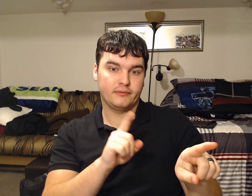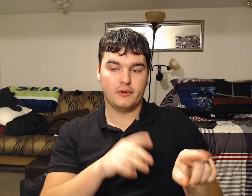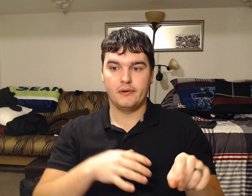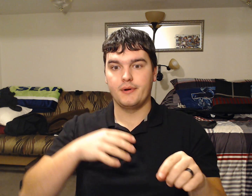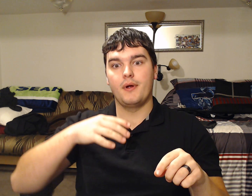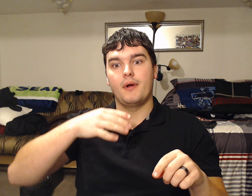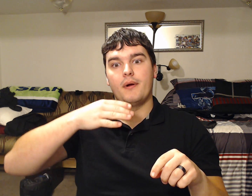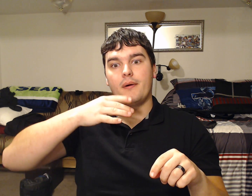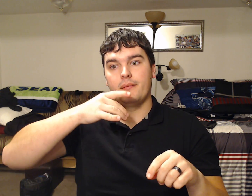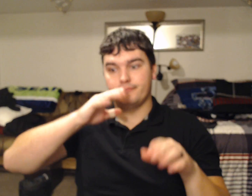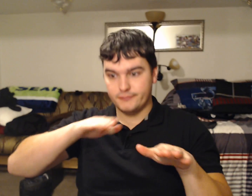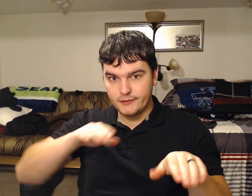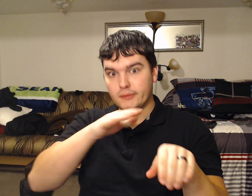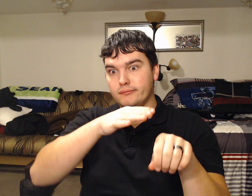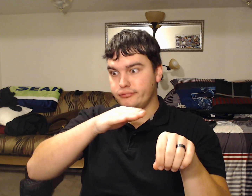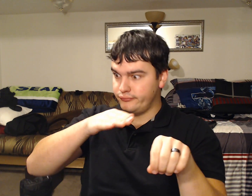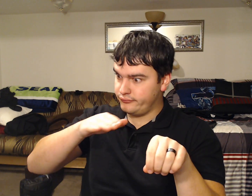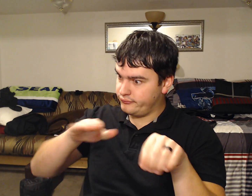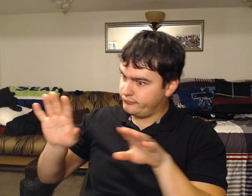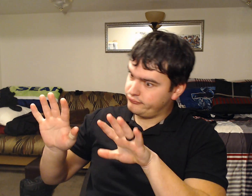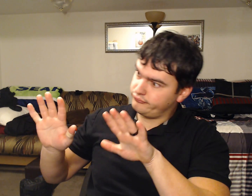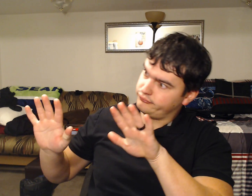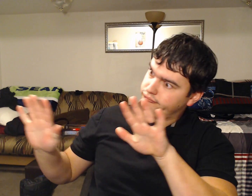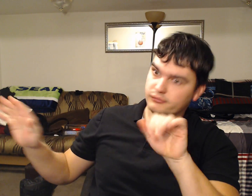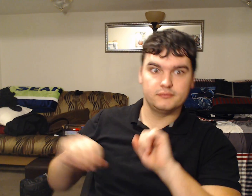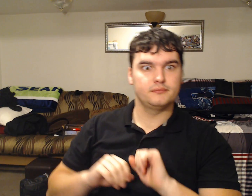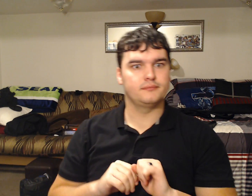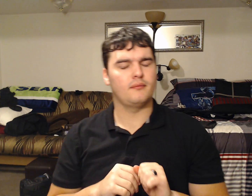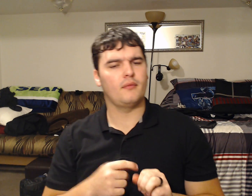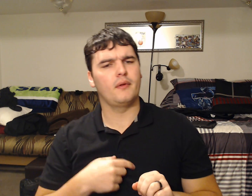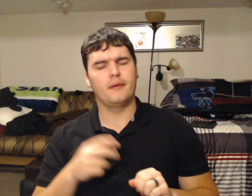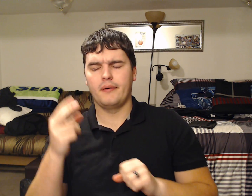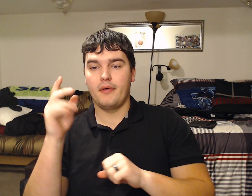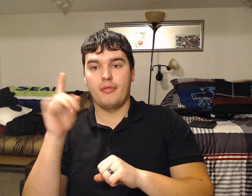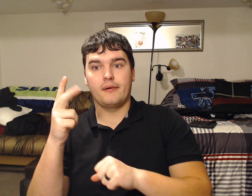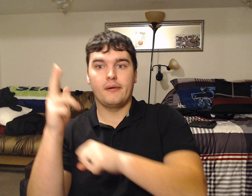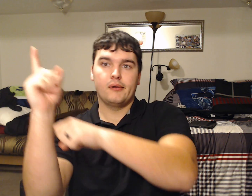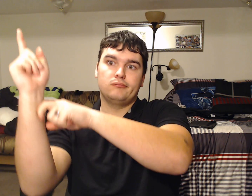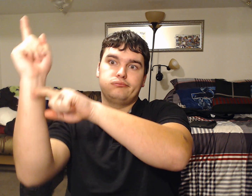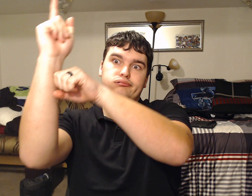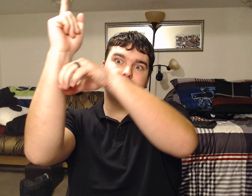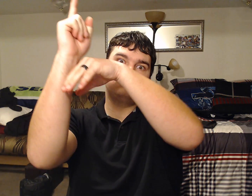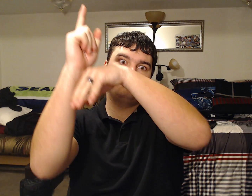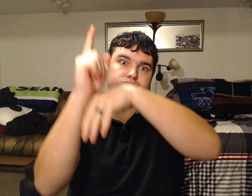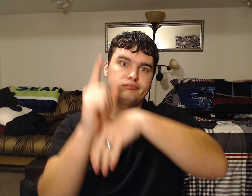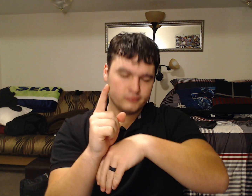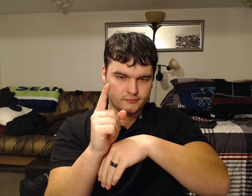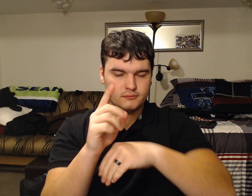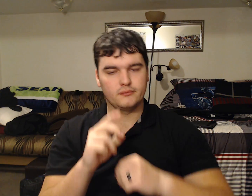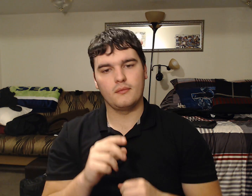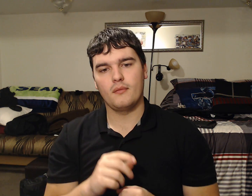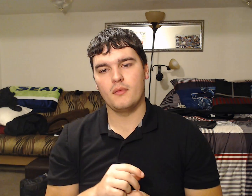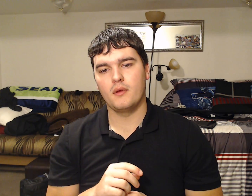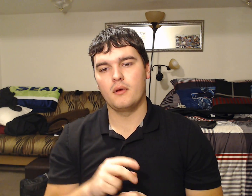sizes. Last, the third rocket landed, and the hatch opened, and the Polish man came out. He looked depressed